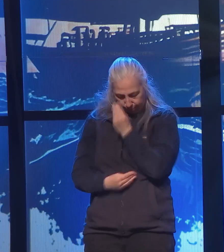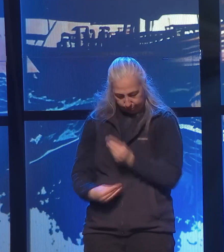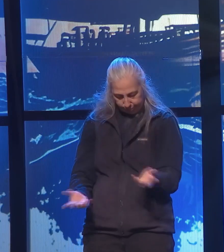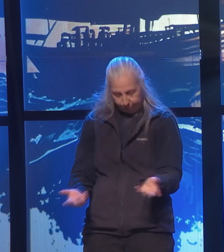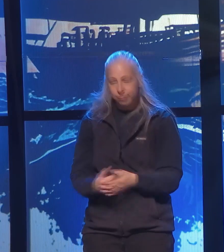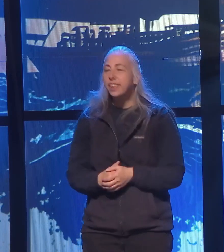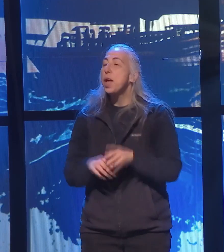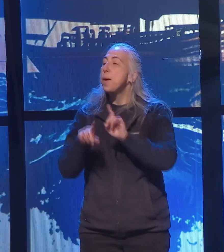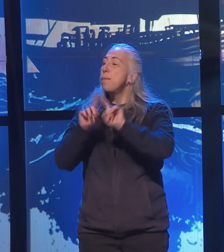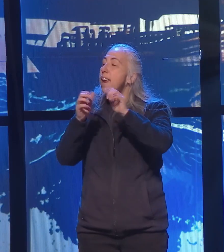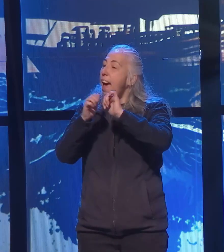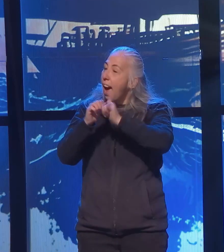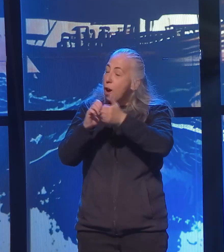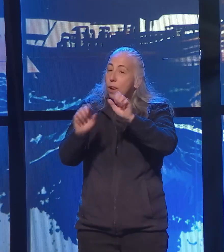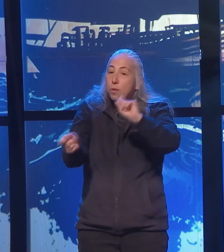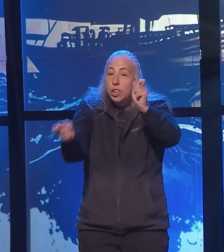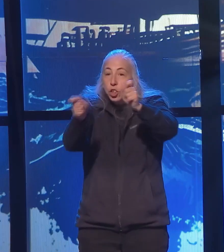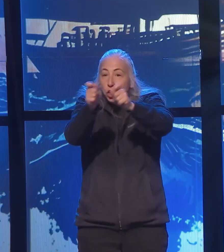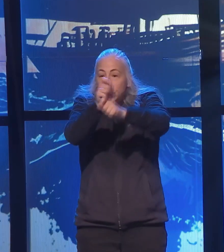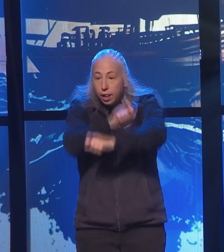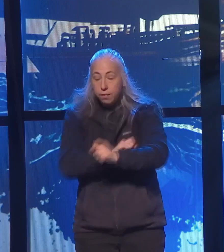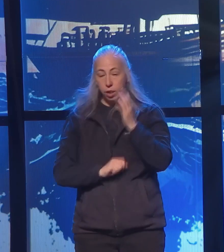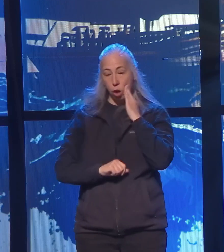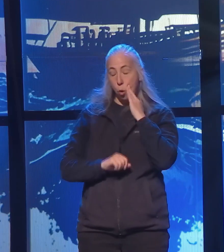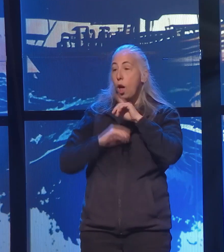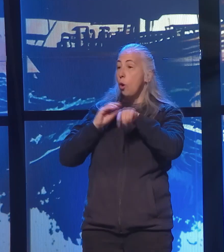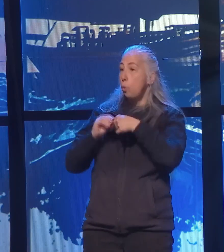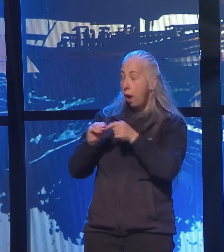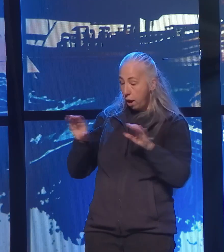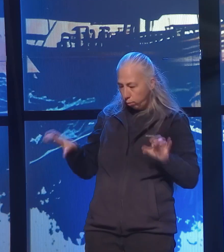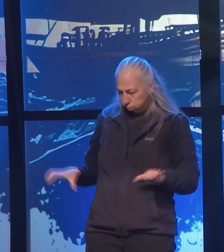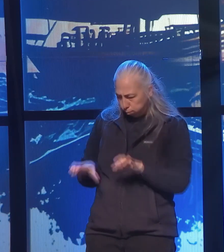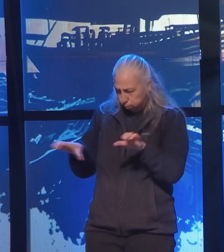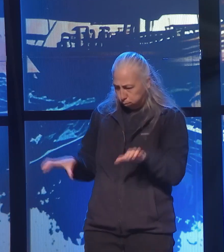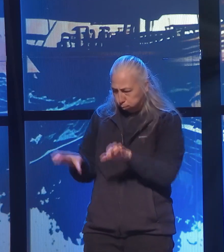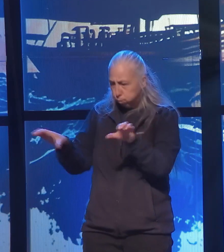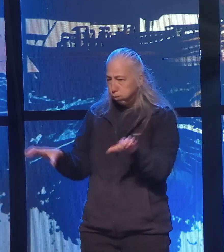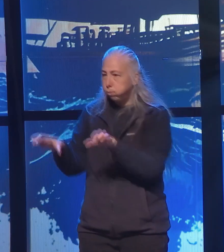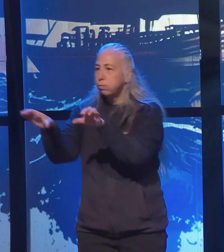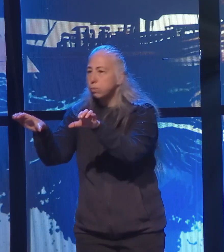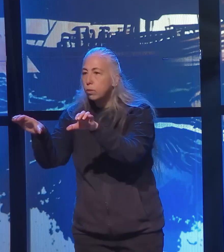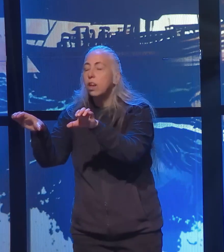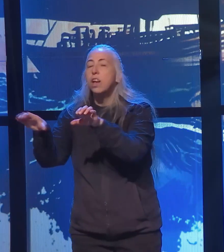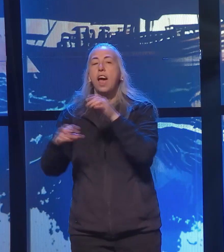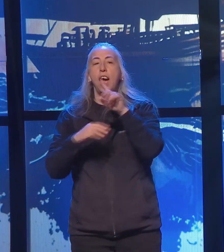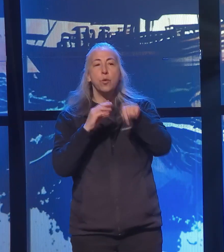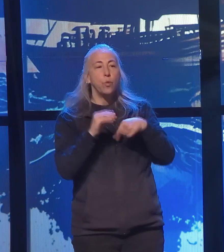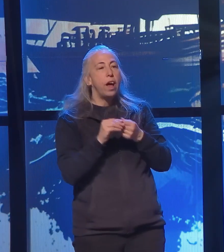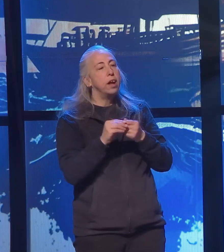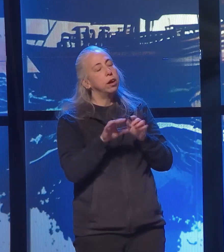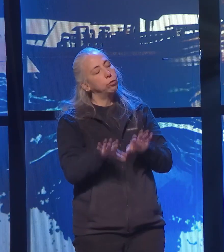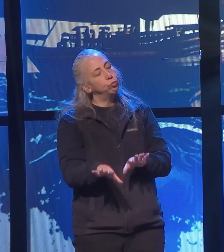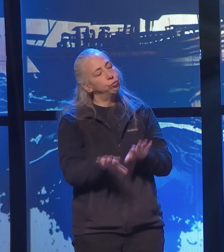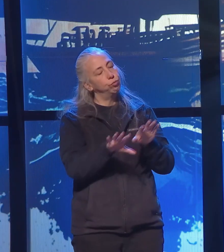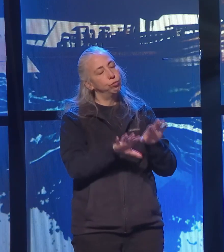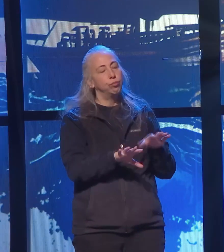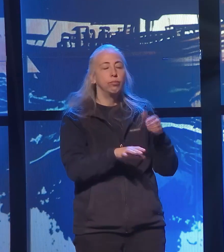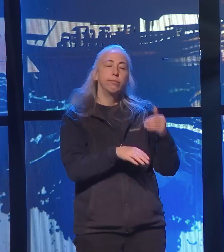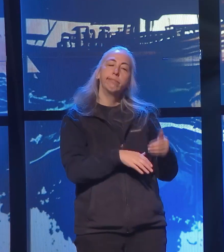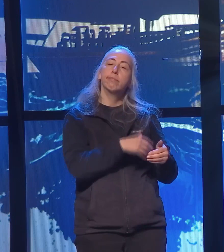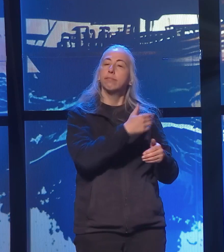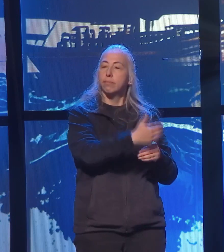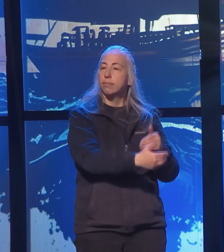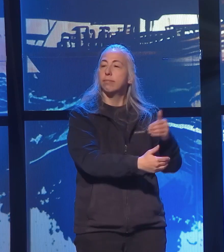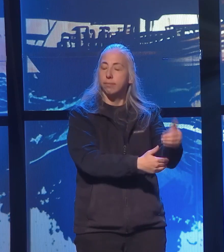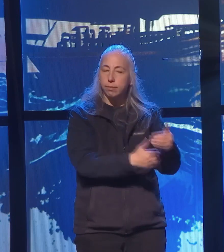But how do we make the shift to know when is it appropriate to take control and take action, and when do we don't?